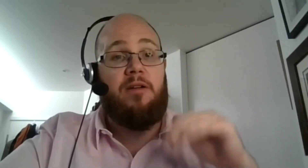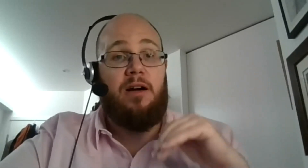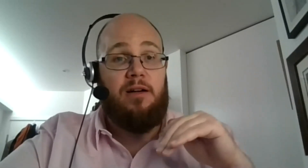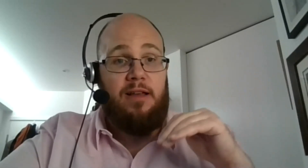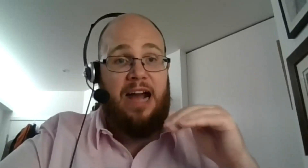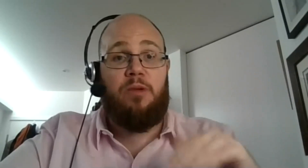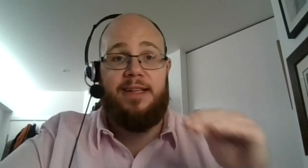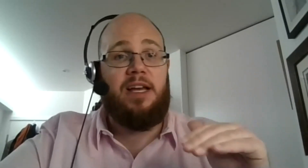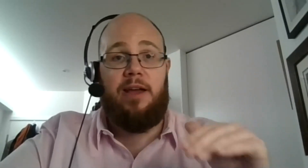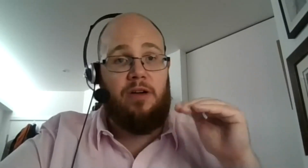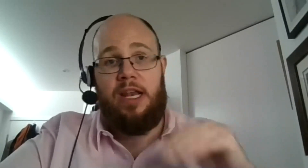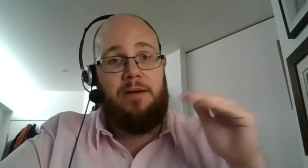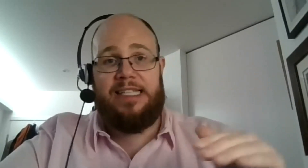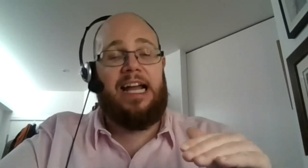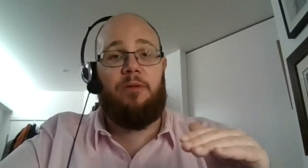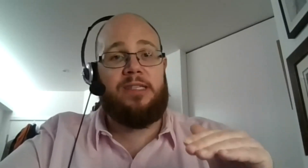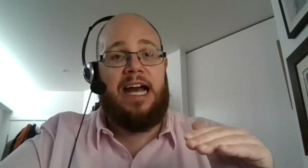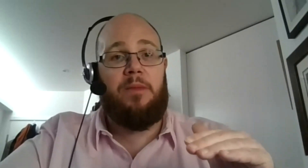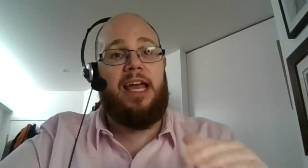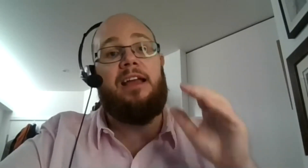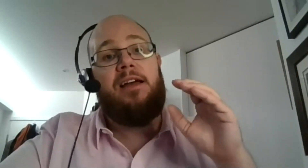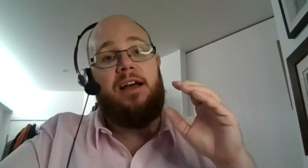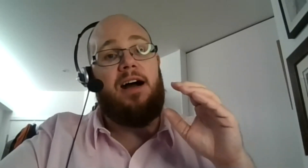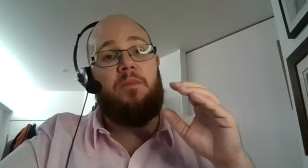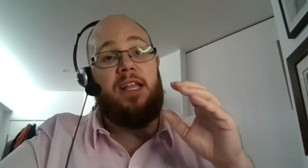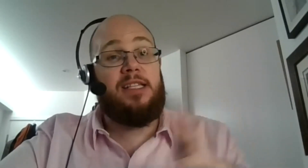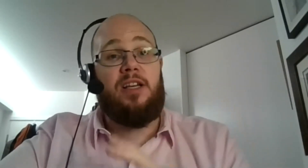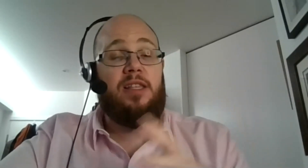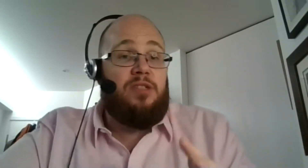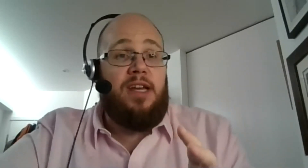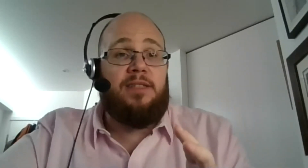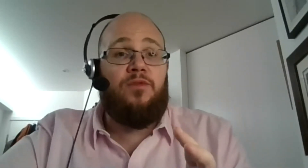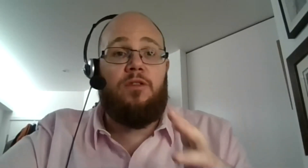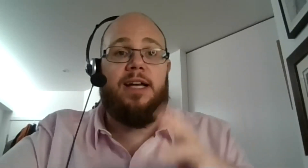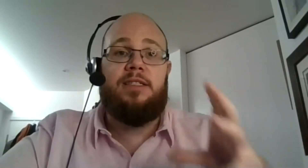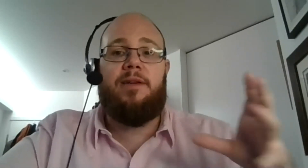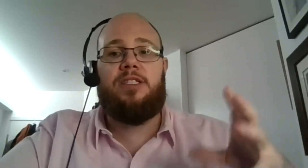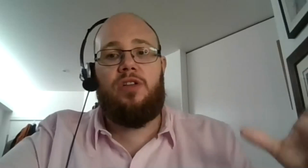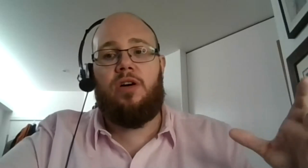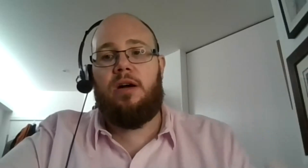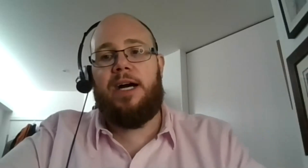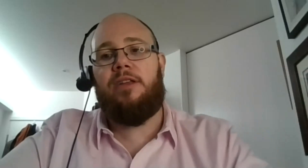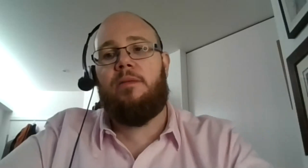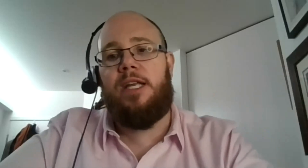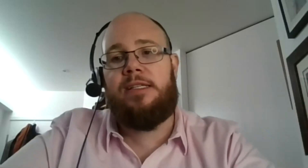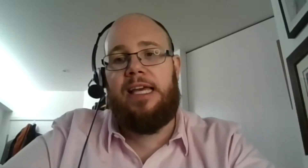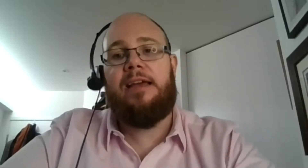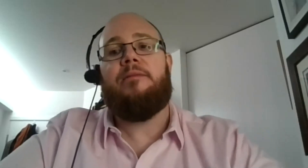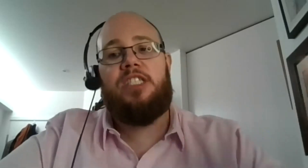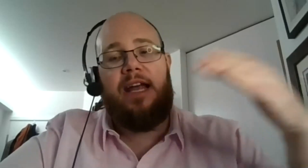are outbreaks going on. I know exactly what's happening, and there's a reason for it. So it's not about the community.